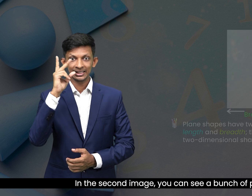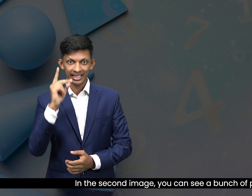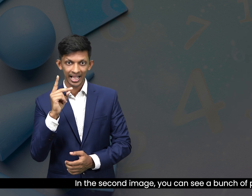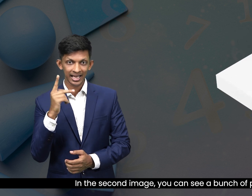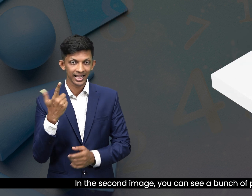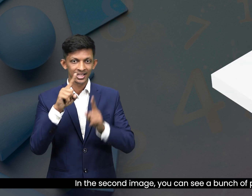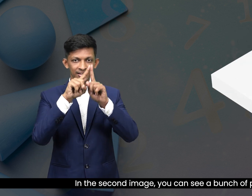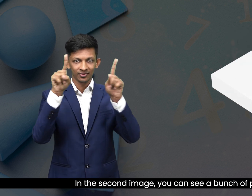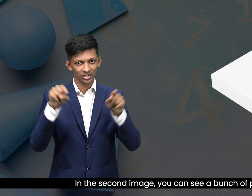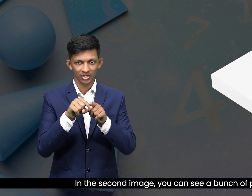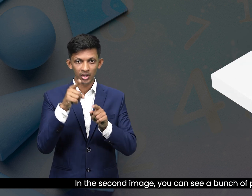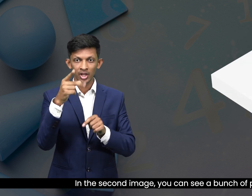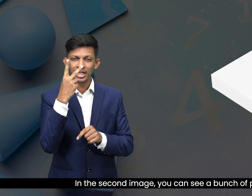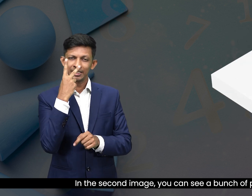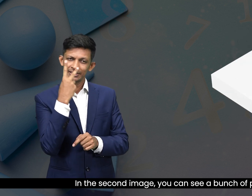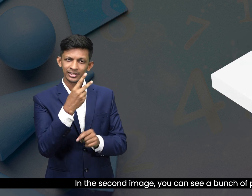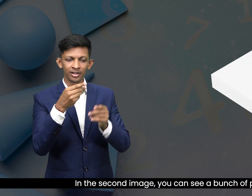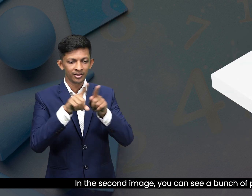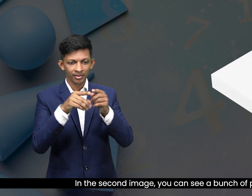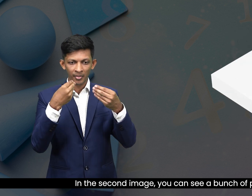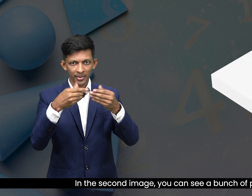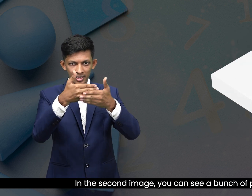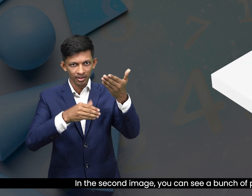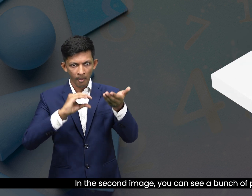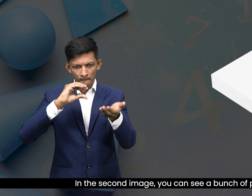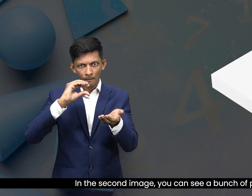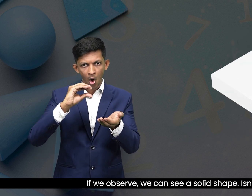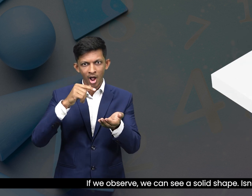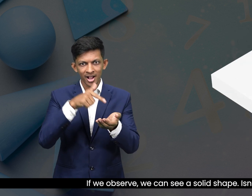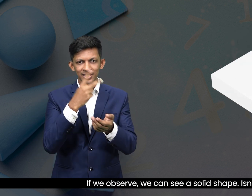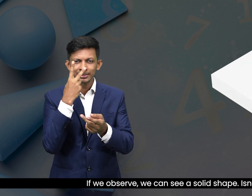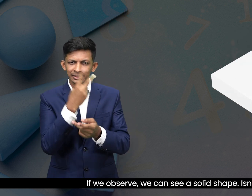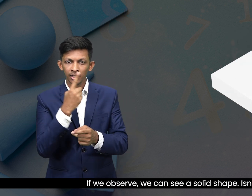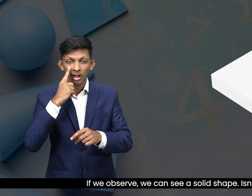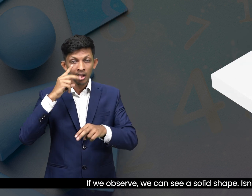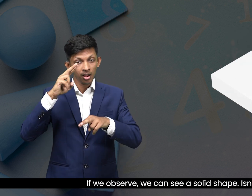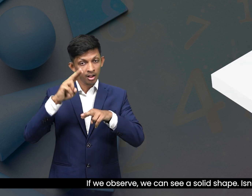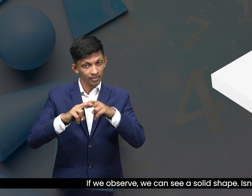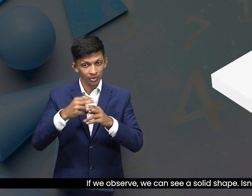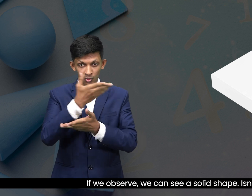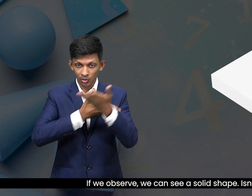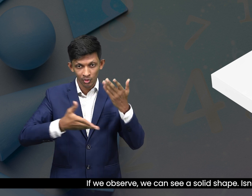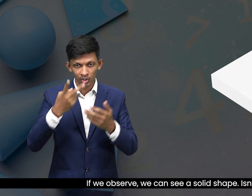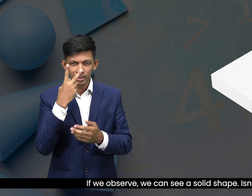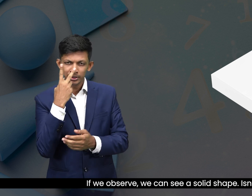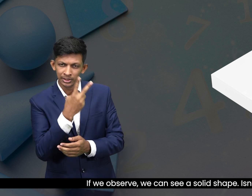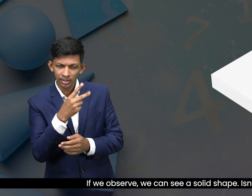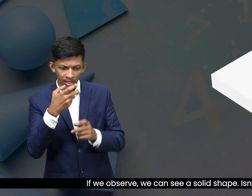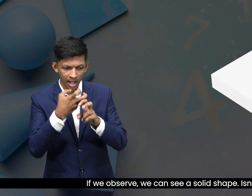In the second image, you can see a bunch of papers. If we observe, we can see a solid shape,